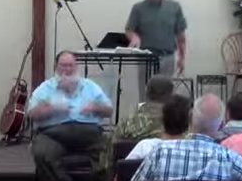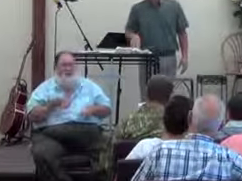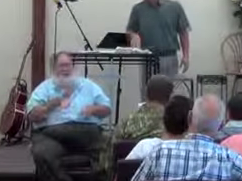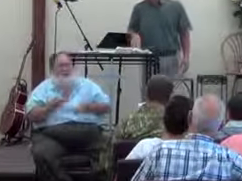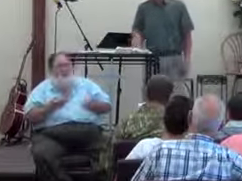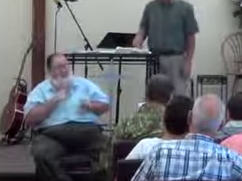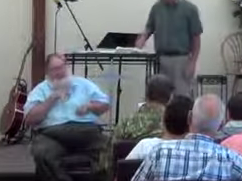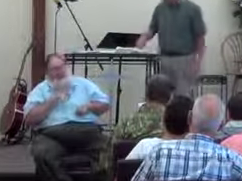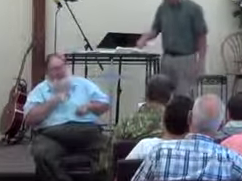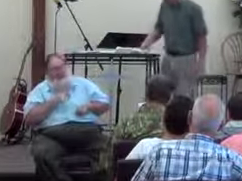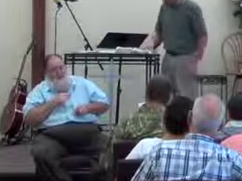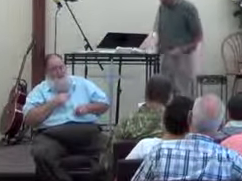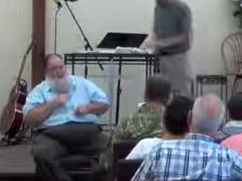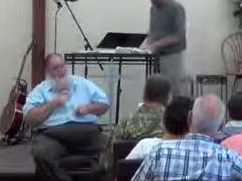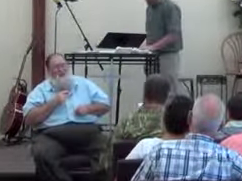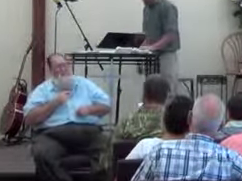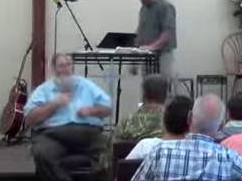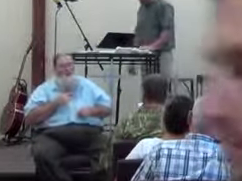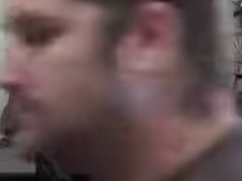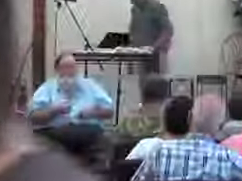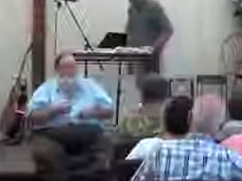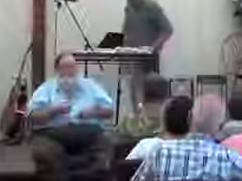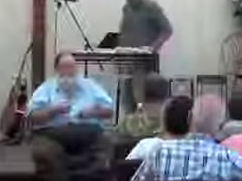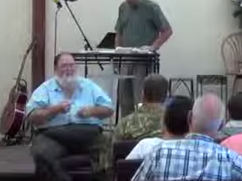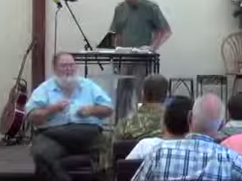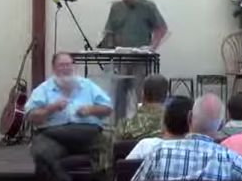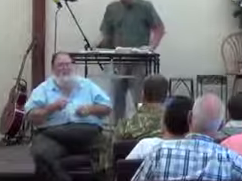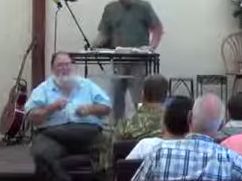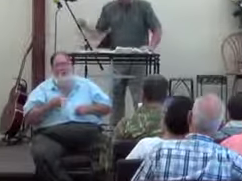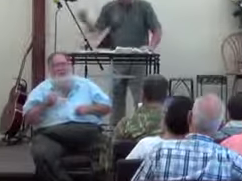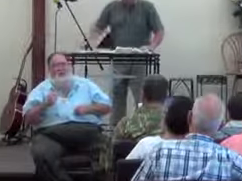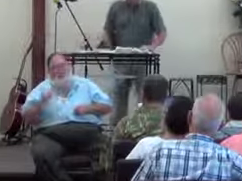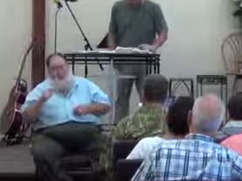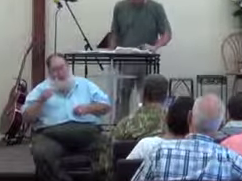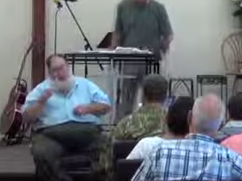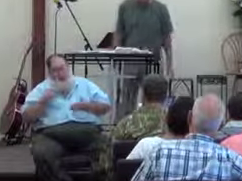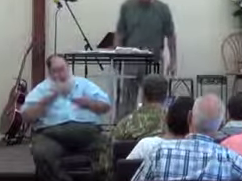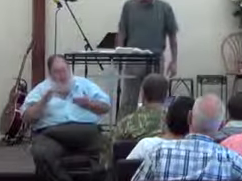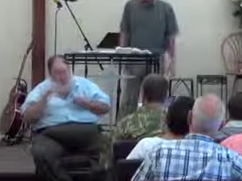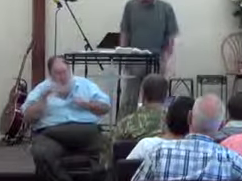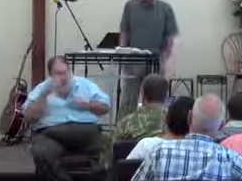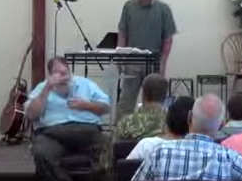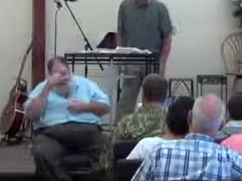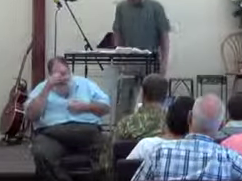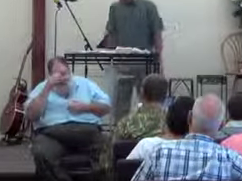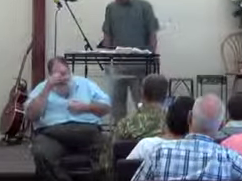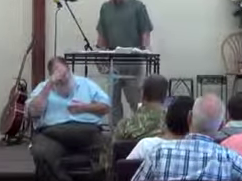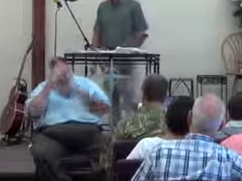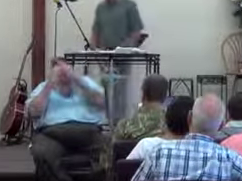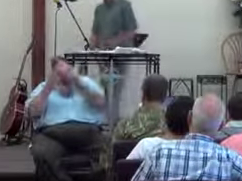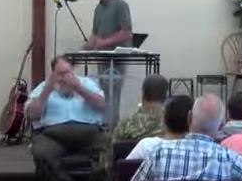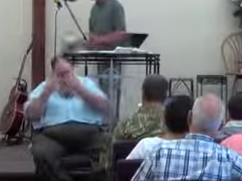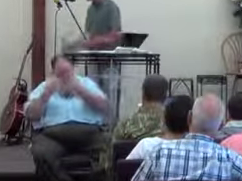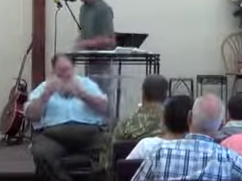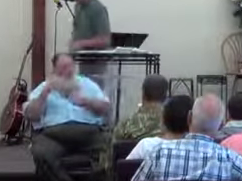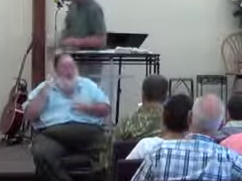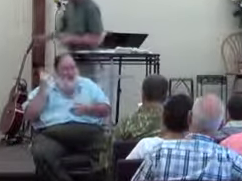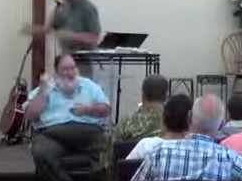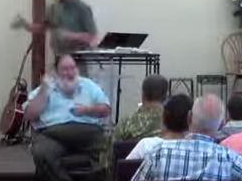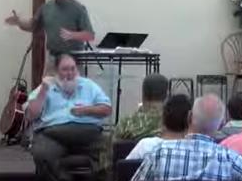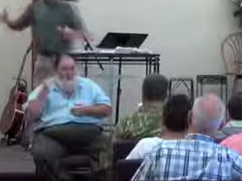into him about that story I just told him. You saw what your father went through. You knew better. You know, you knew what happened when your